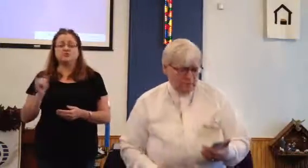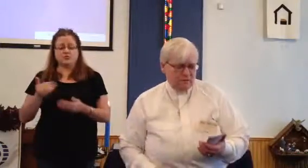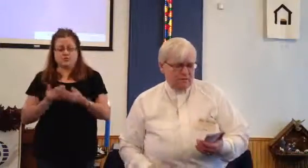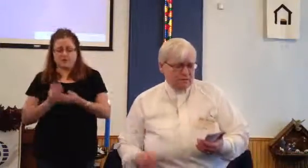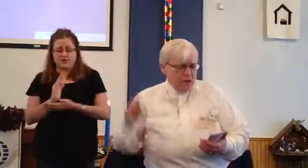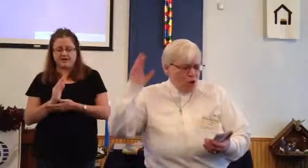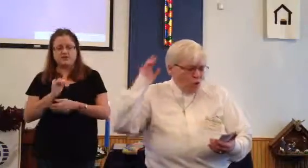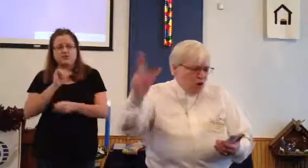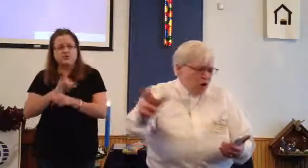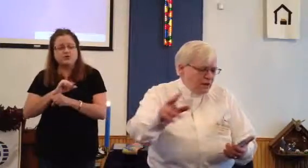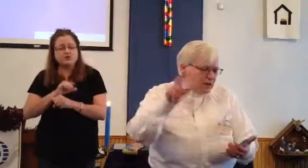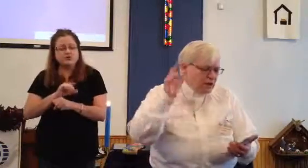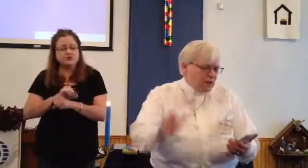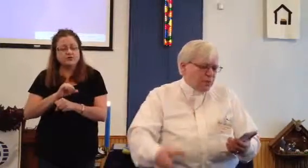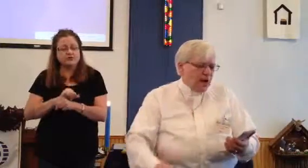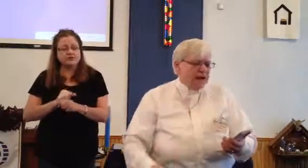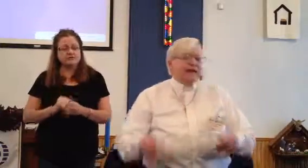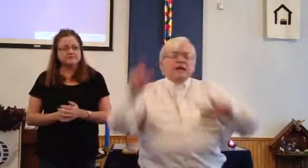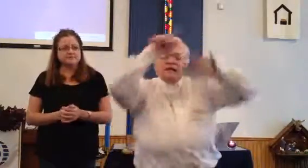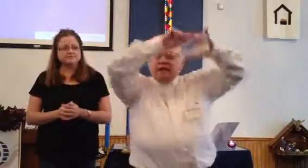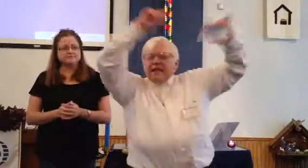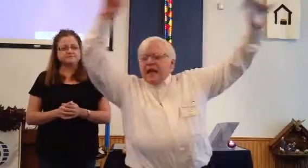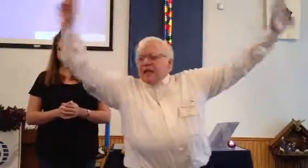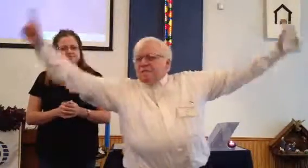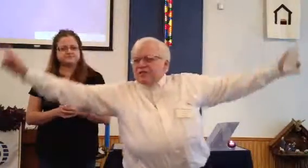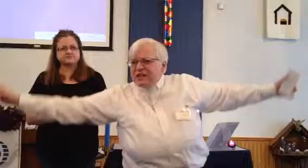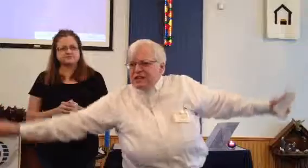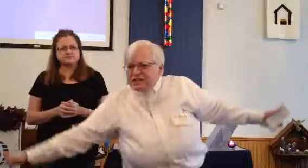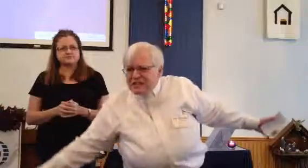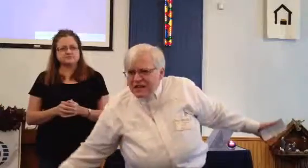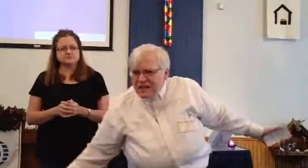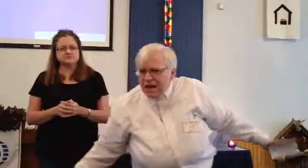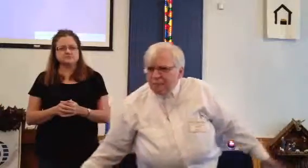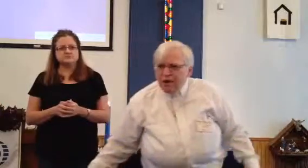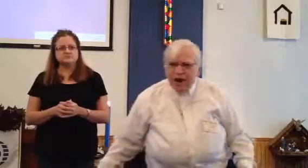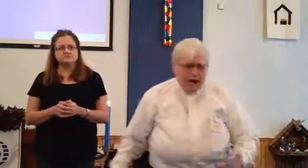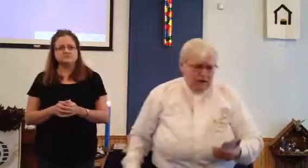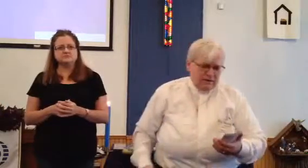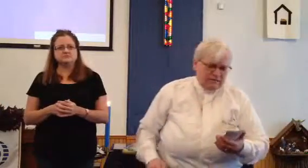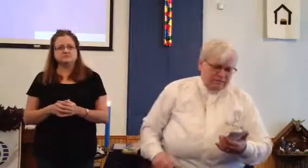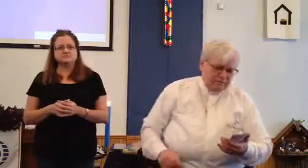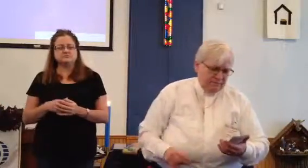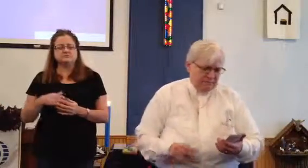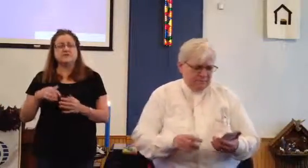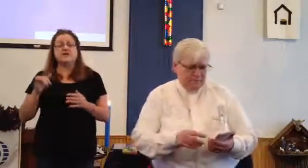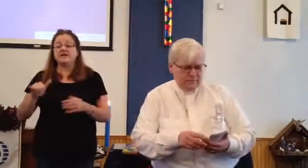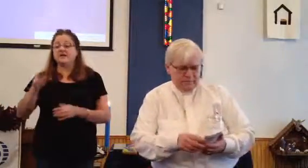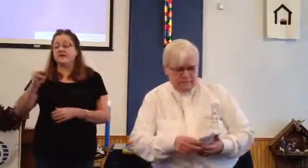community. We're called to spread the MCC umbrella